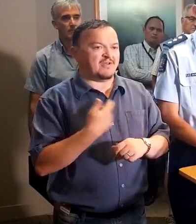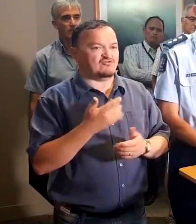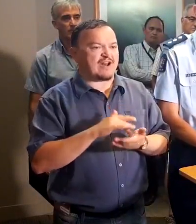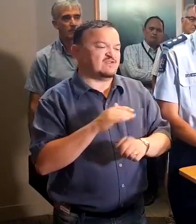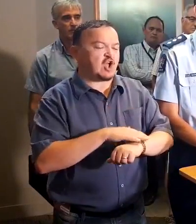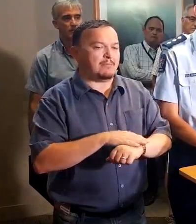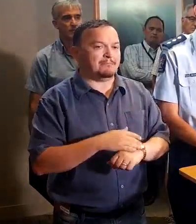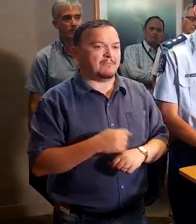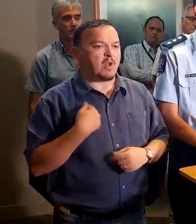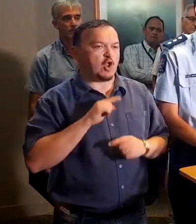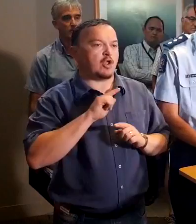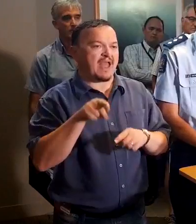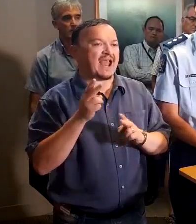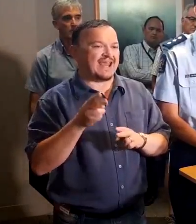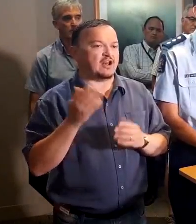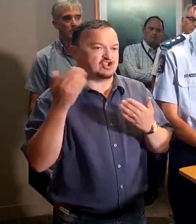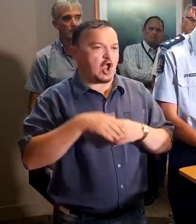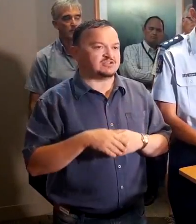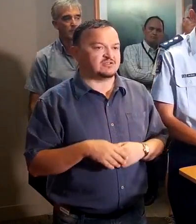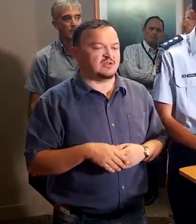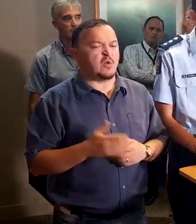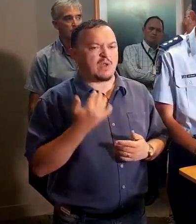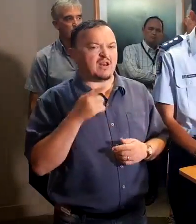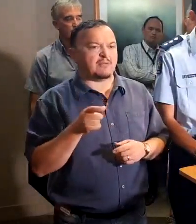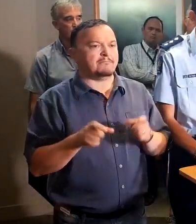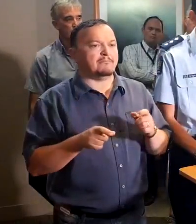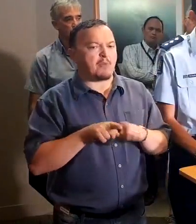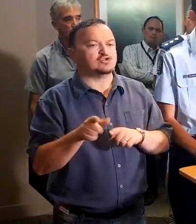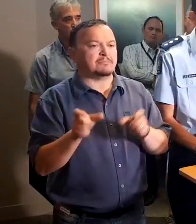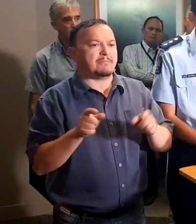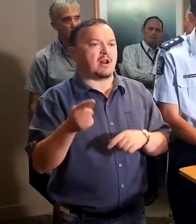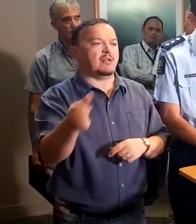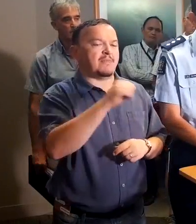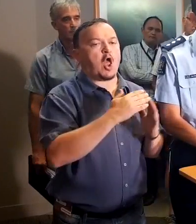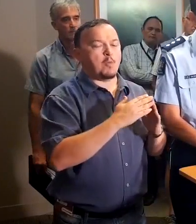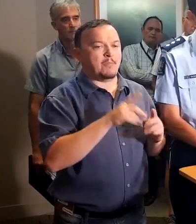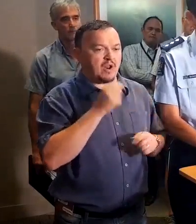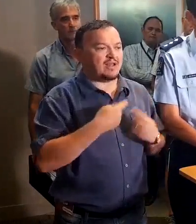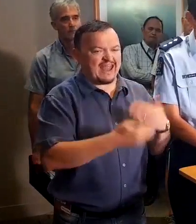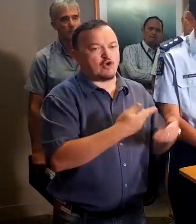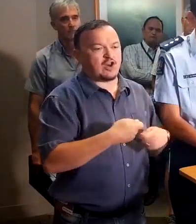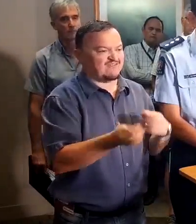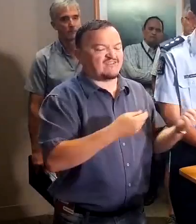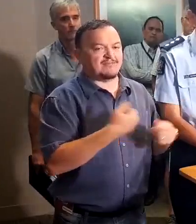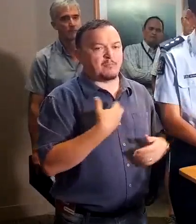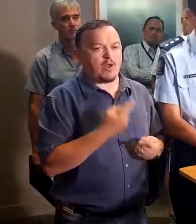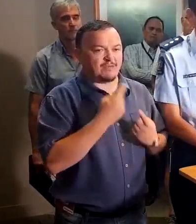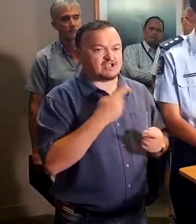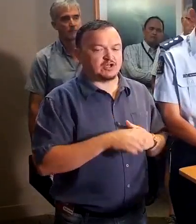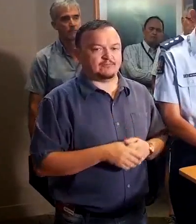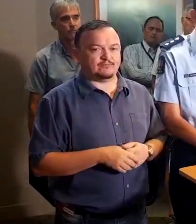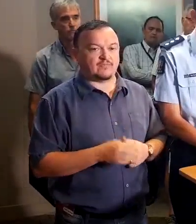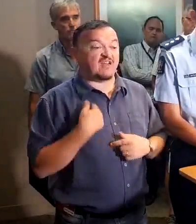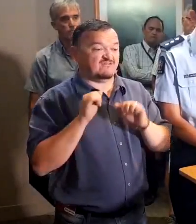later this evening when most residents are home and carry on undertaking that process. The response from the households that we visited